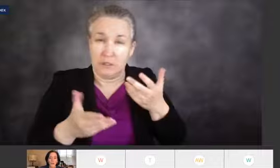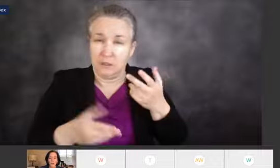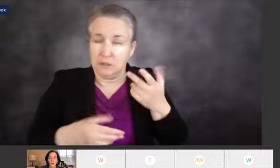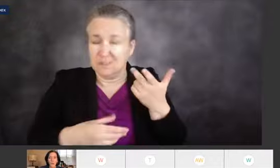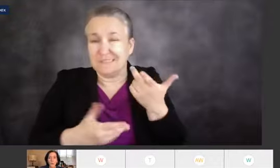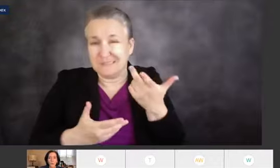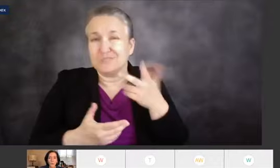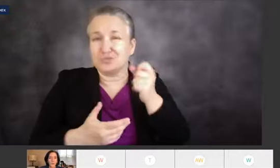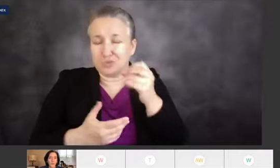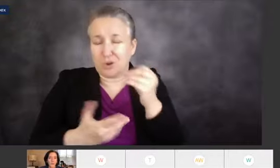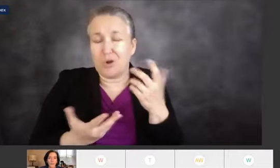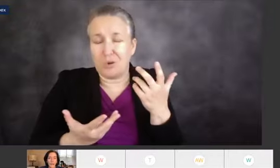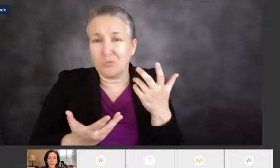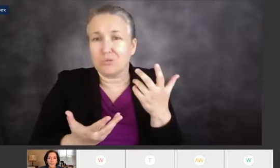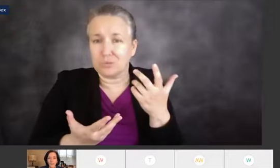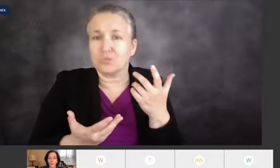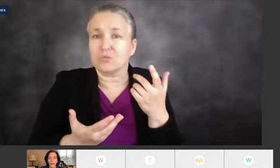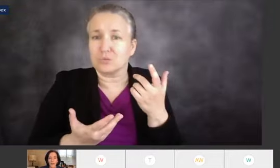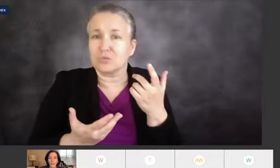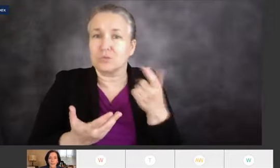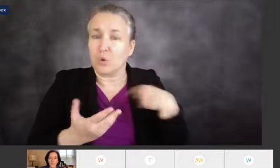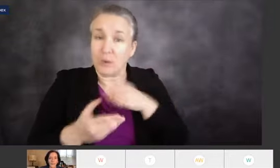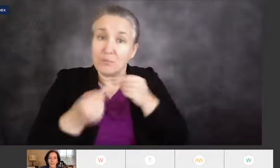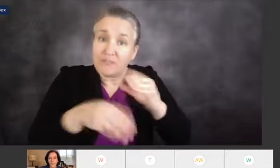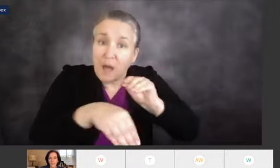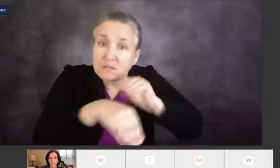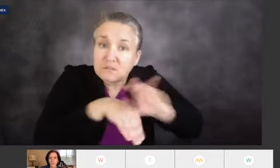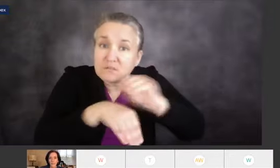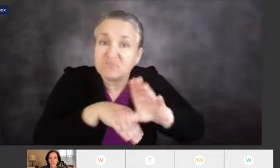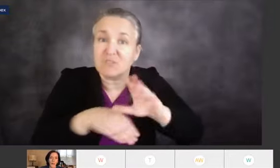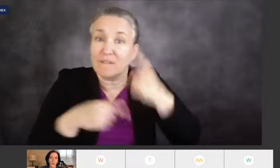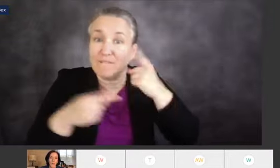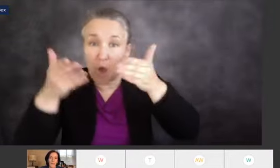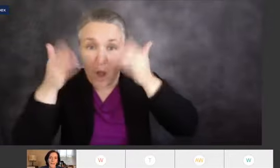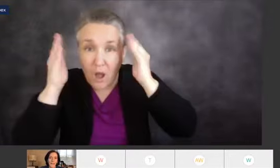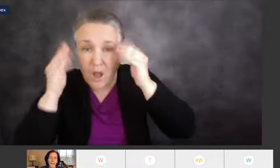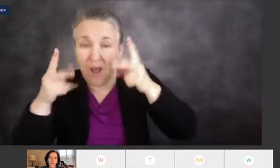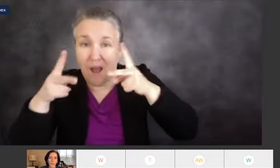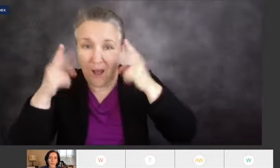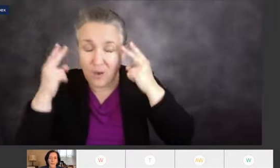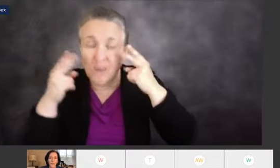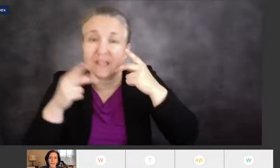outbreaks. So we've issued guidance around Halloween that can be found at